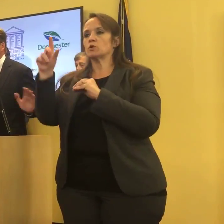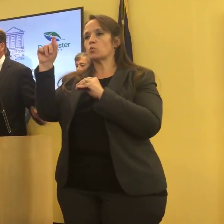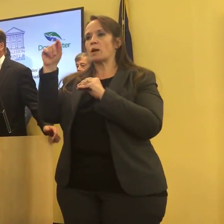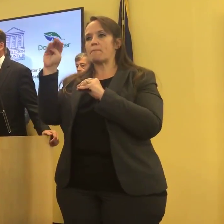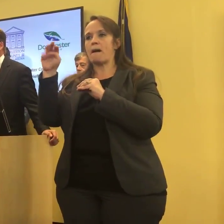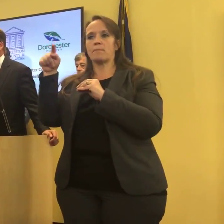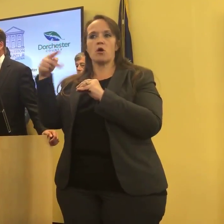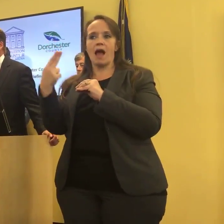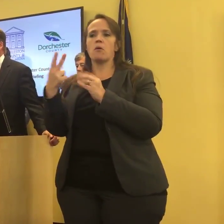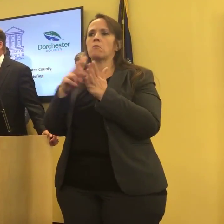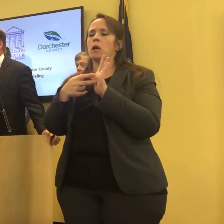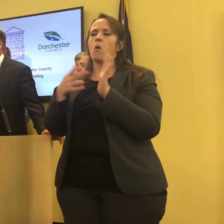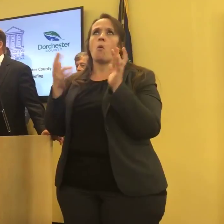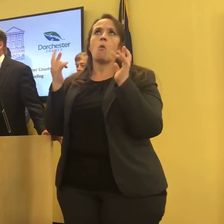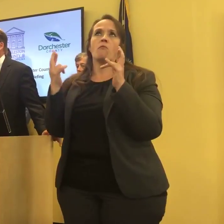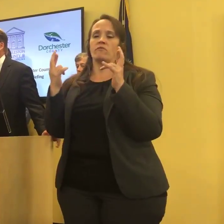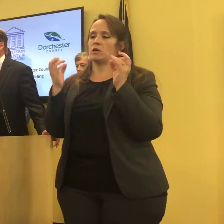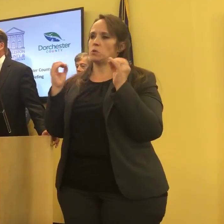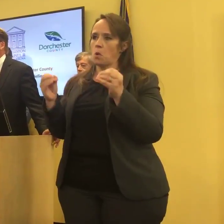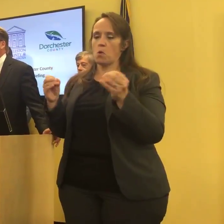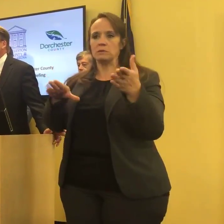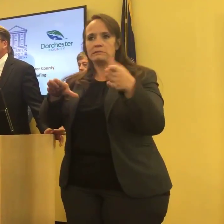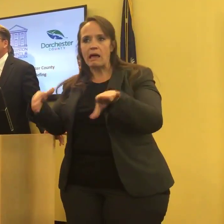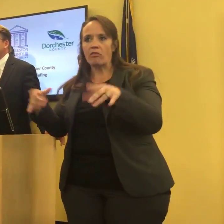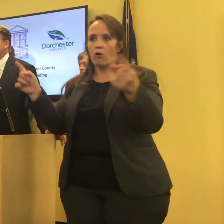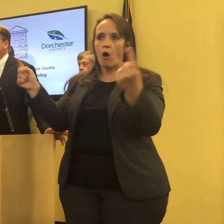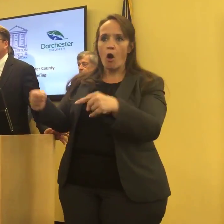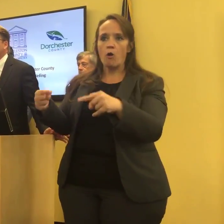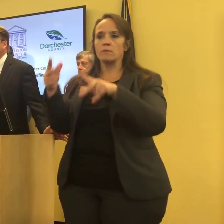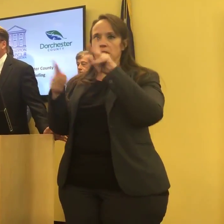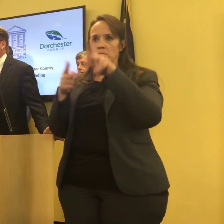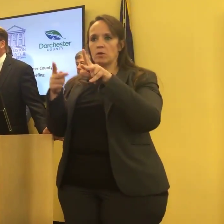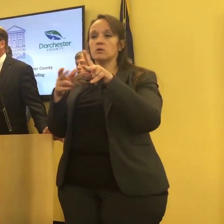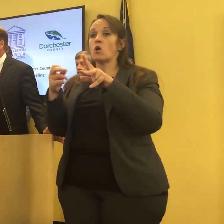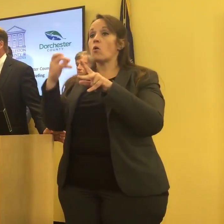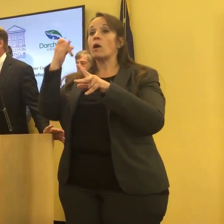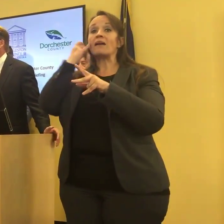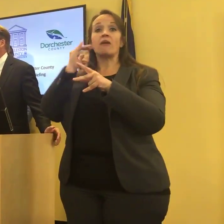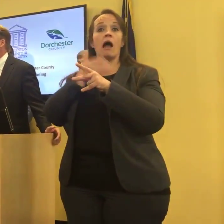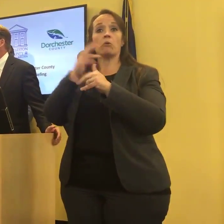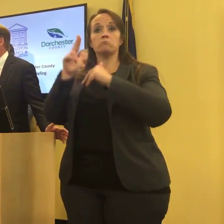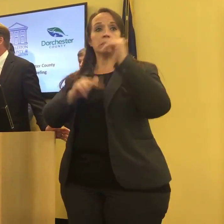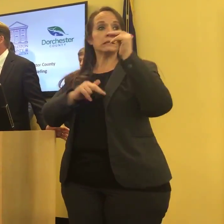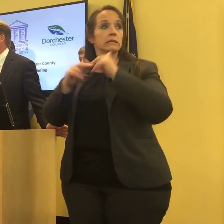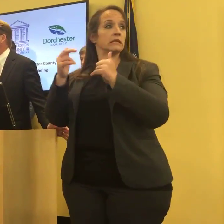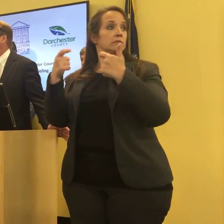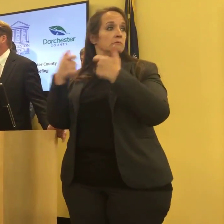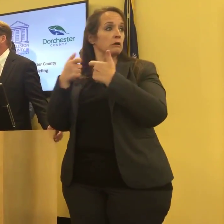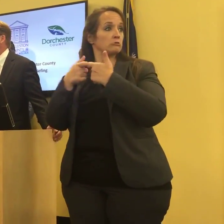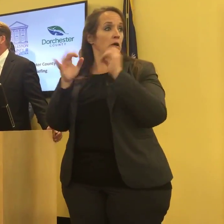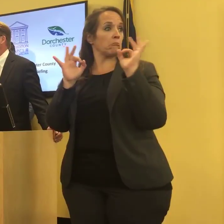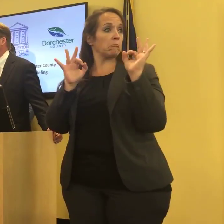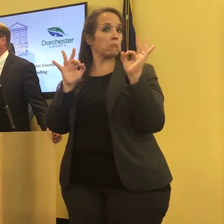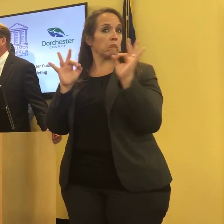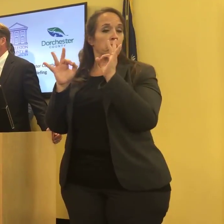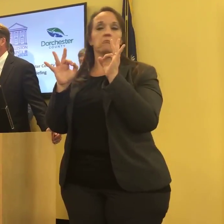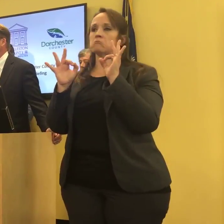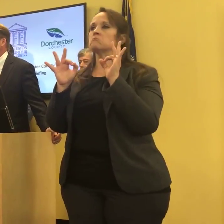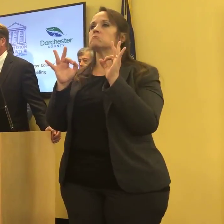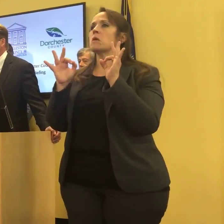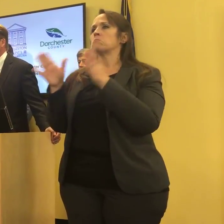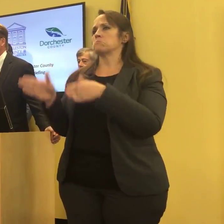no loss of life or harm to people. The idea is, as long as we don't have damage to our buildings and we have electricity, we would be back in